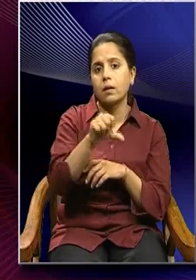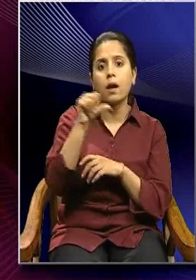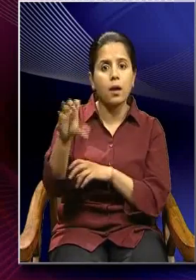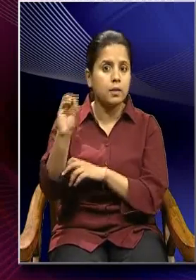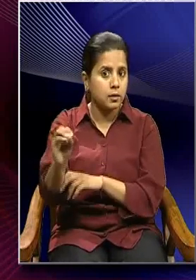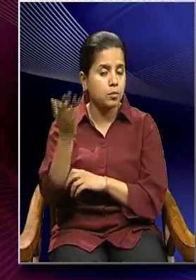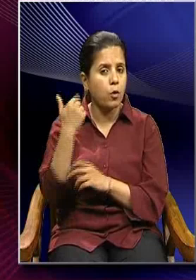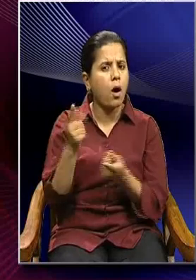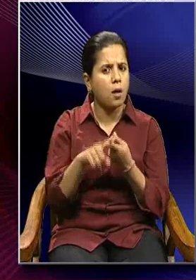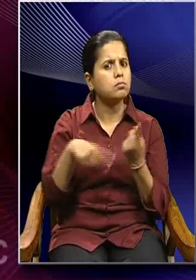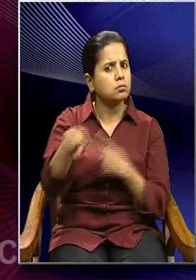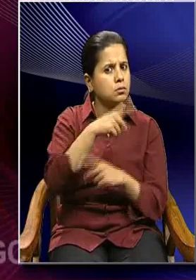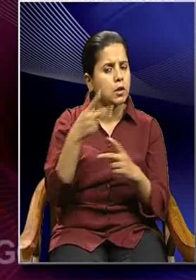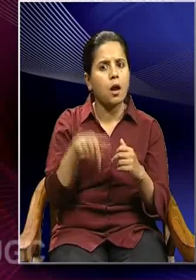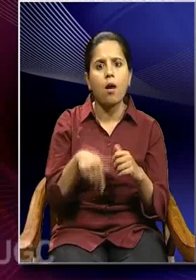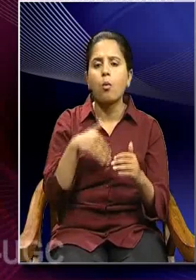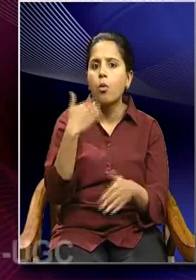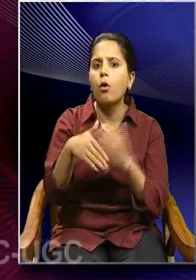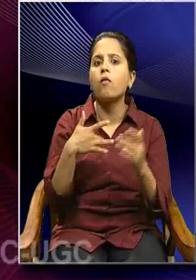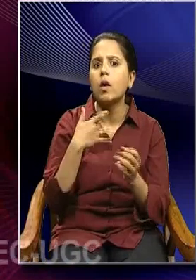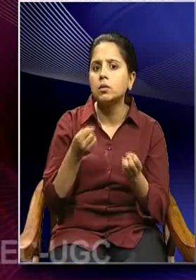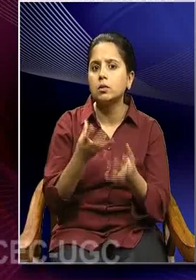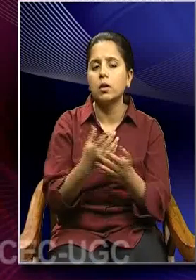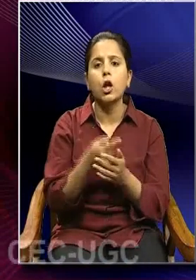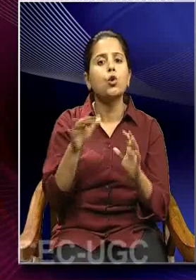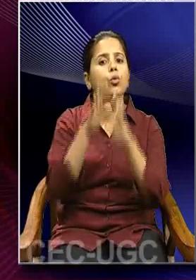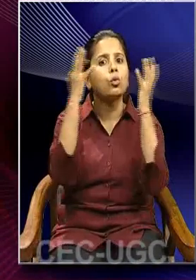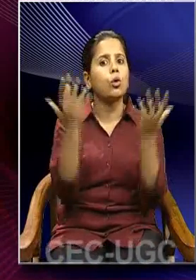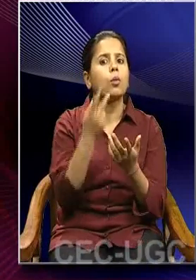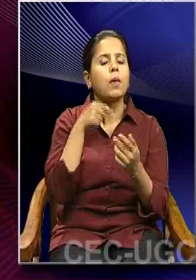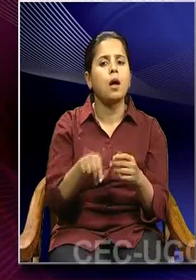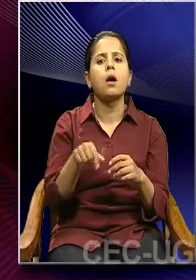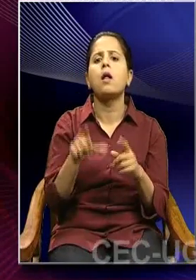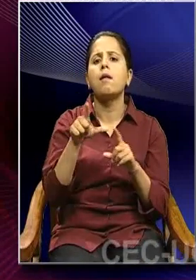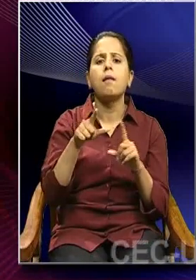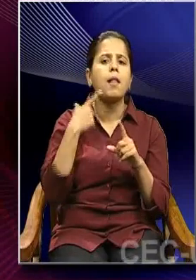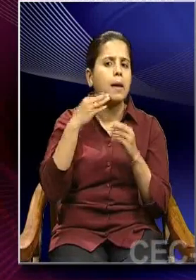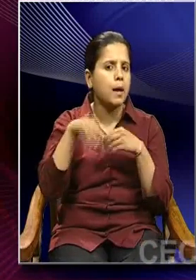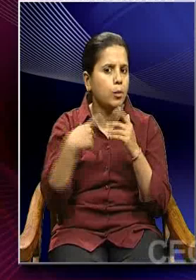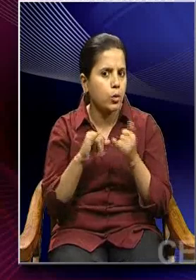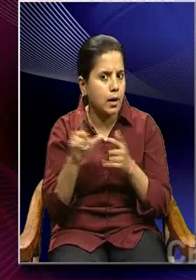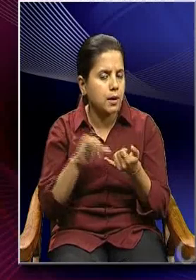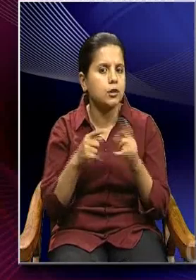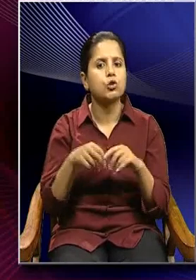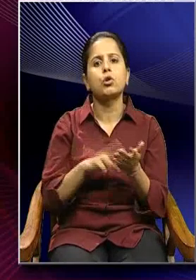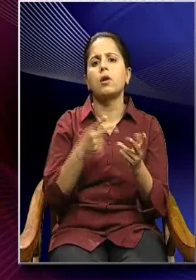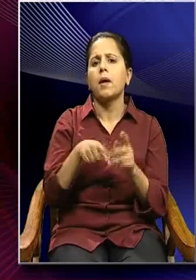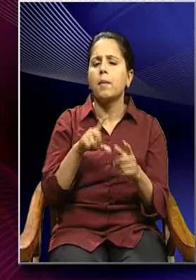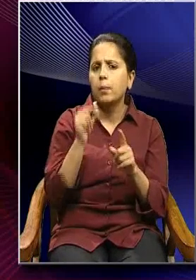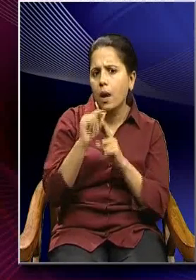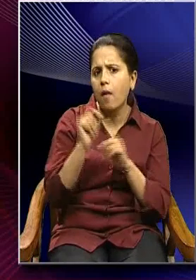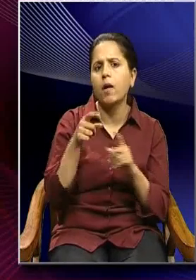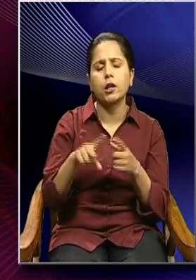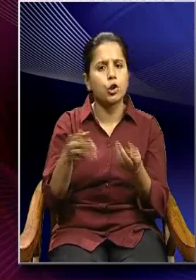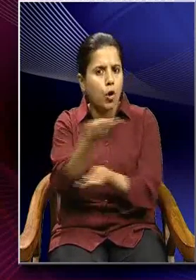this kind of a thing moved further when we find the globalization, liberalization and the privatization of the economy. So